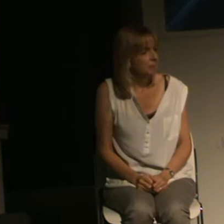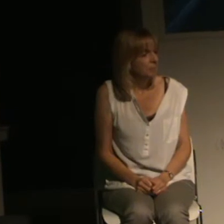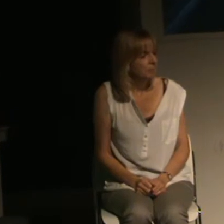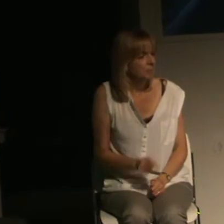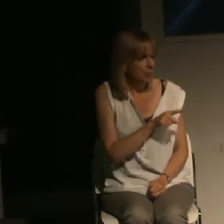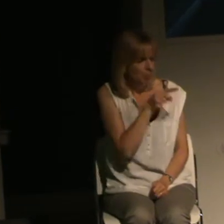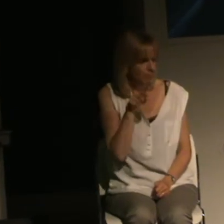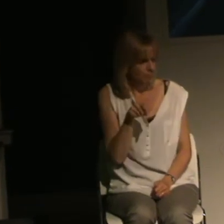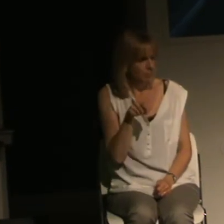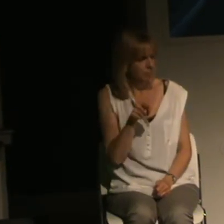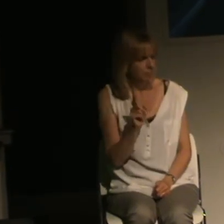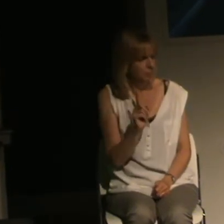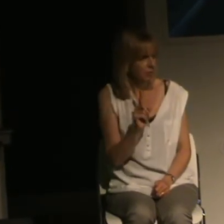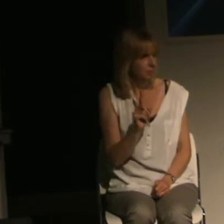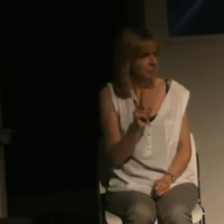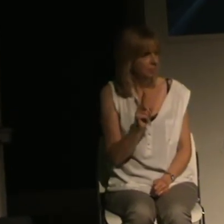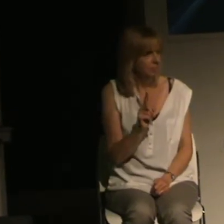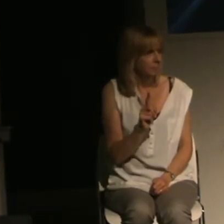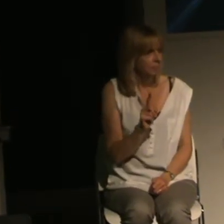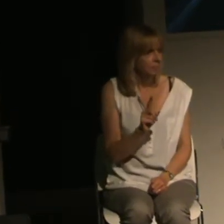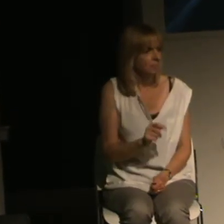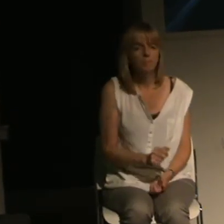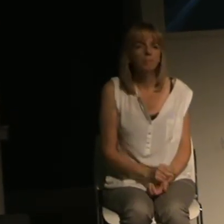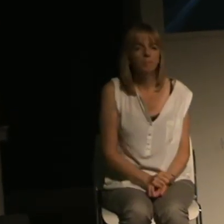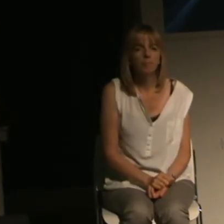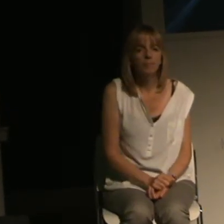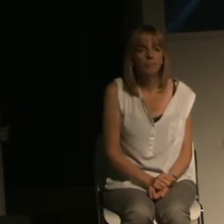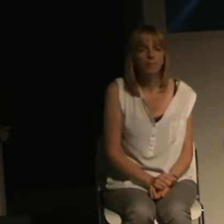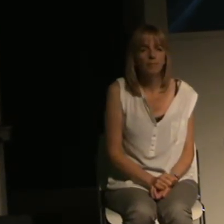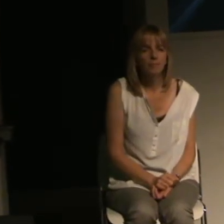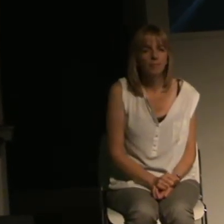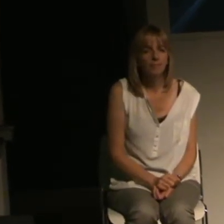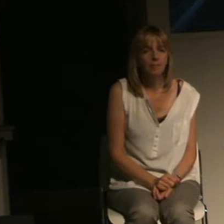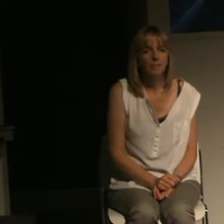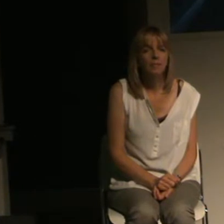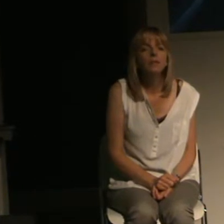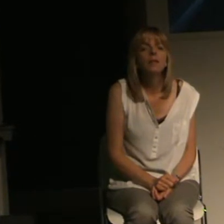chap here, from the other side of the world. And it is